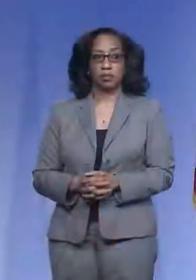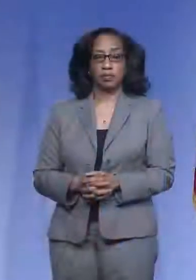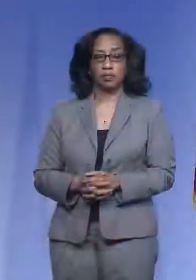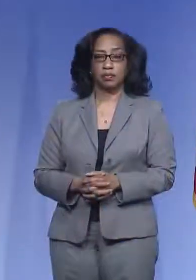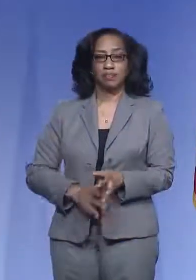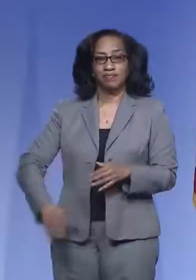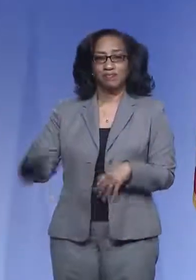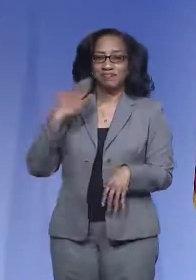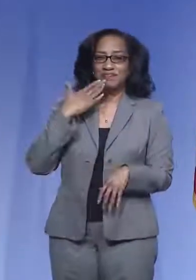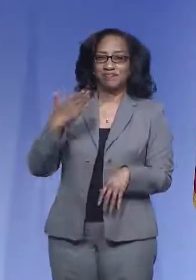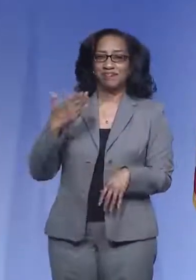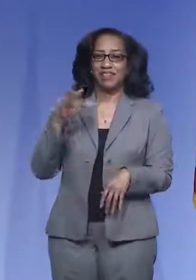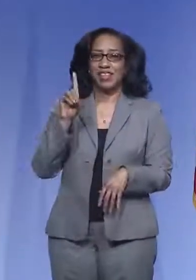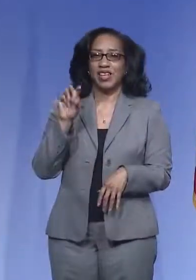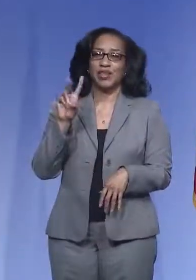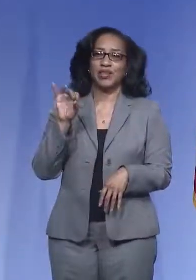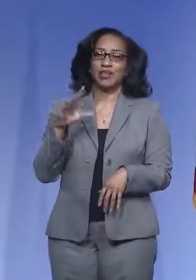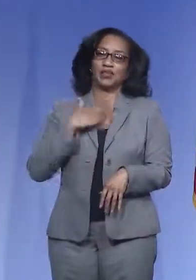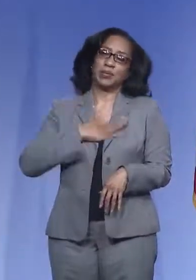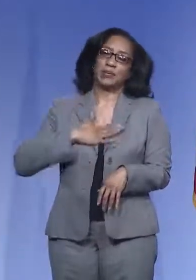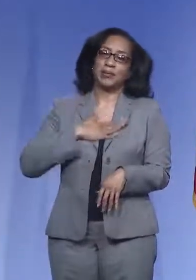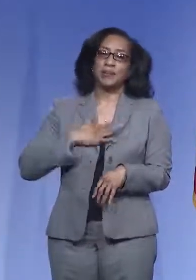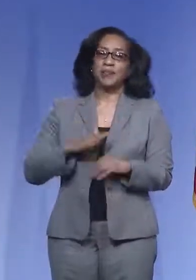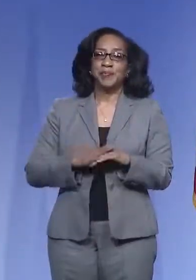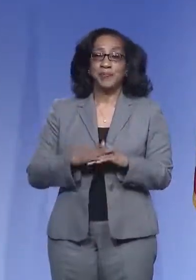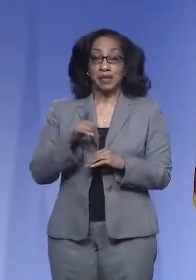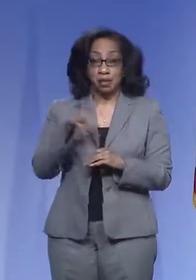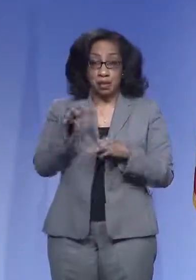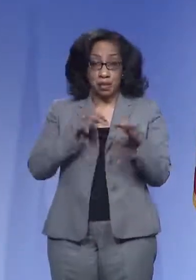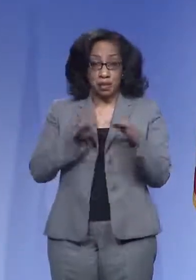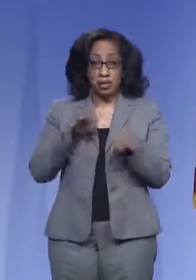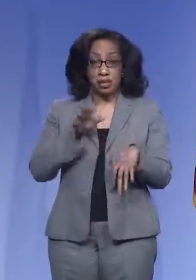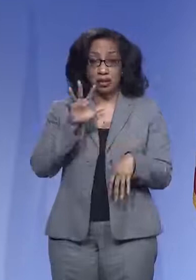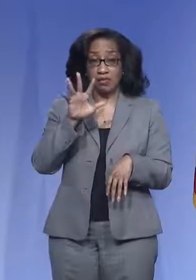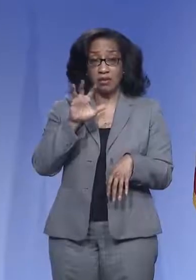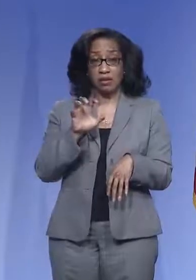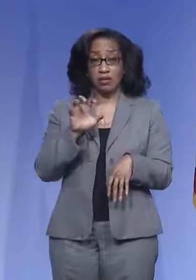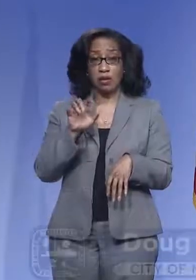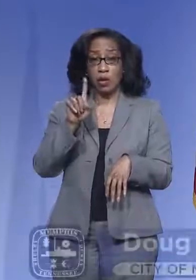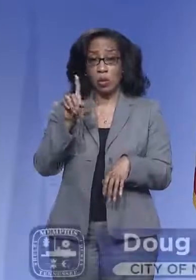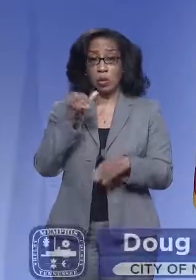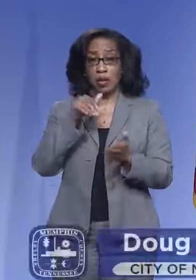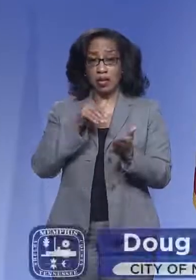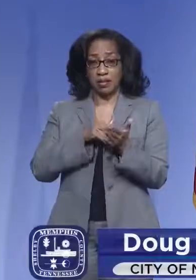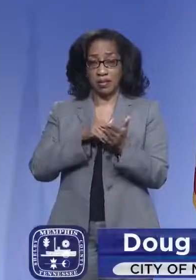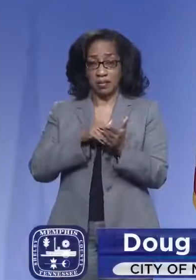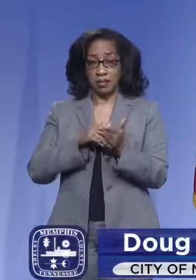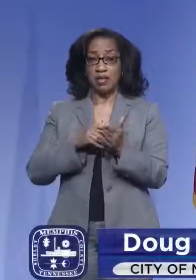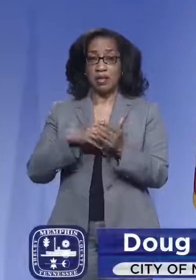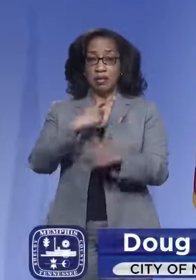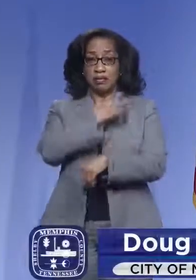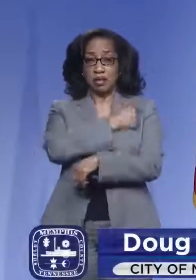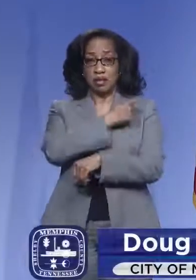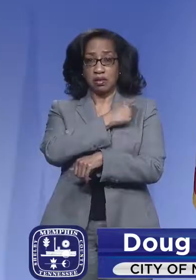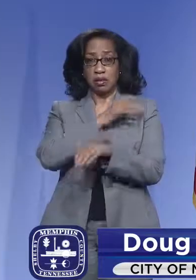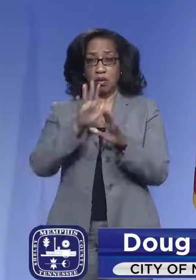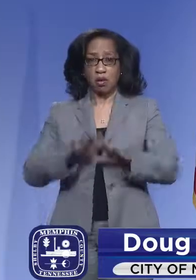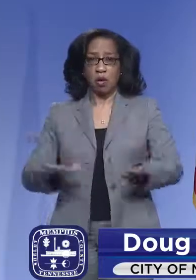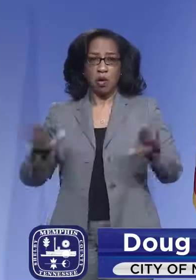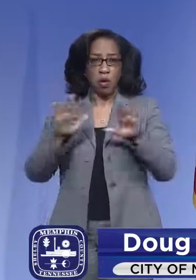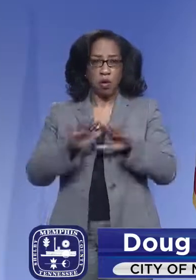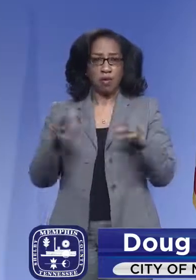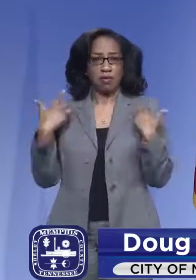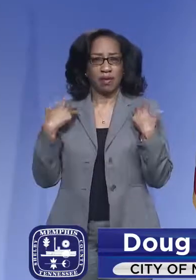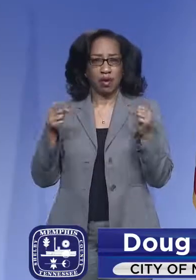Thank you, David. I appreciate that. And as David said, we have 511,000 vaccines that we've administered. That's across all of our health systems, the